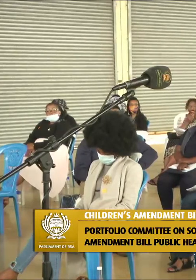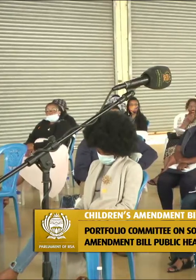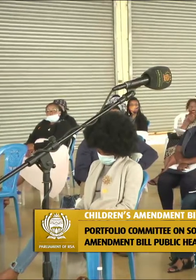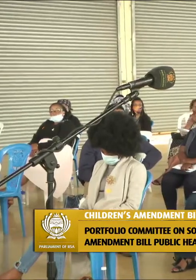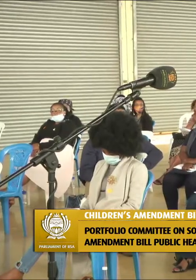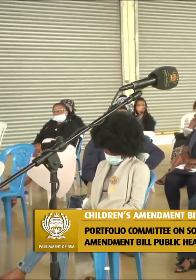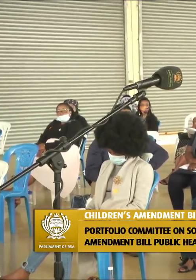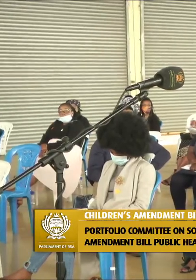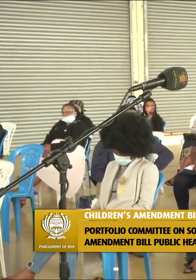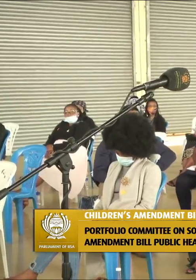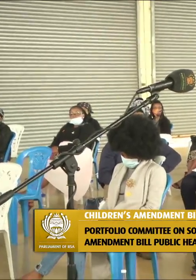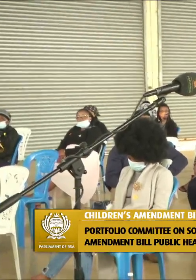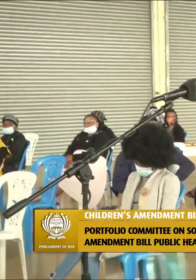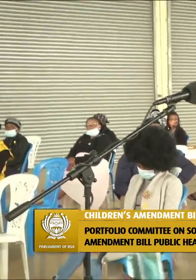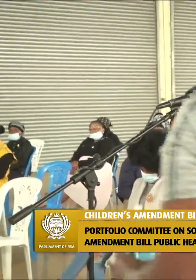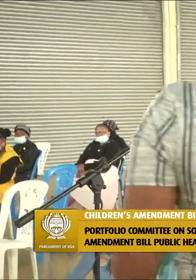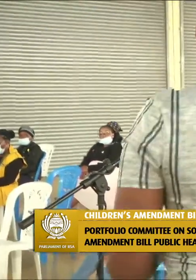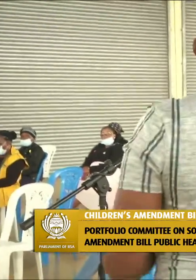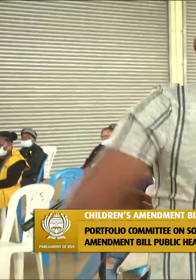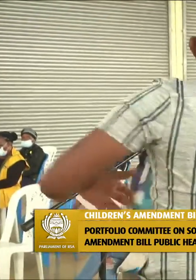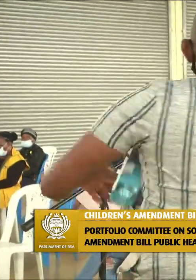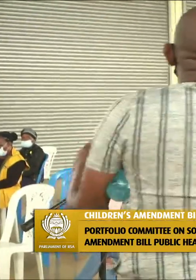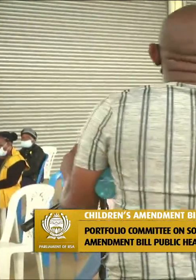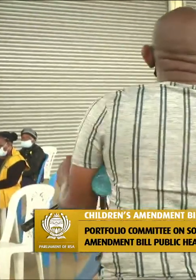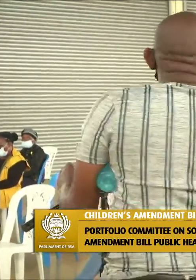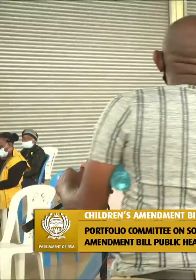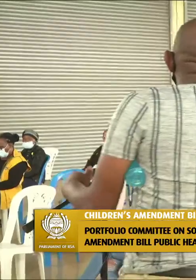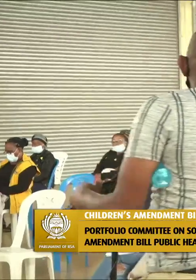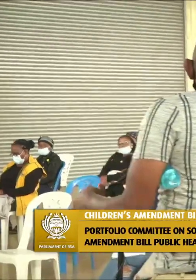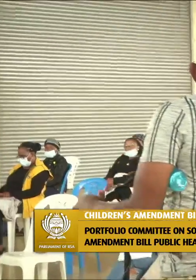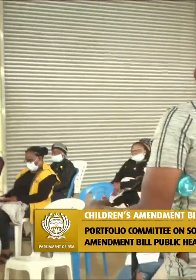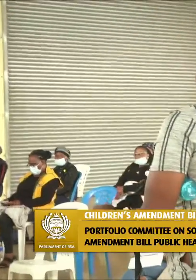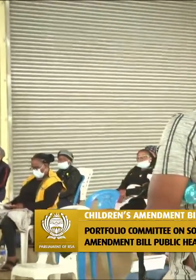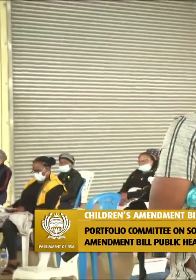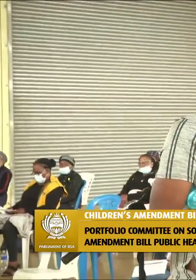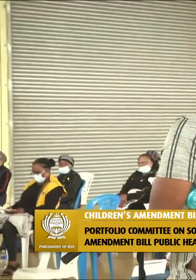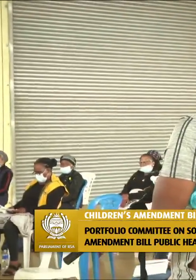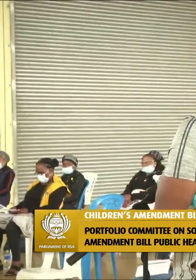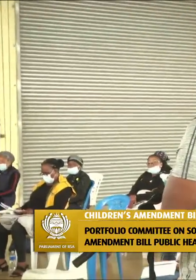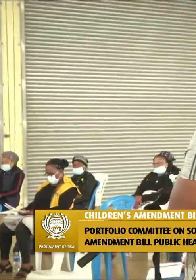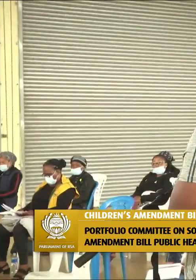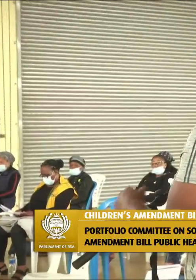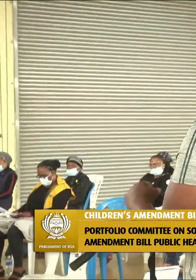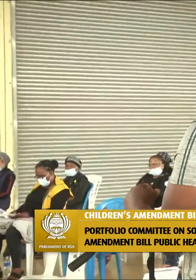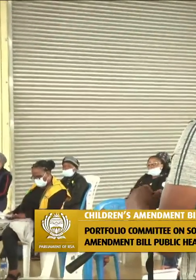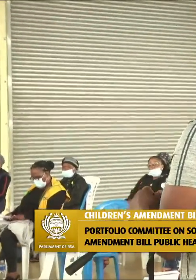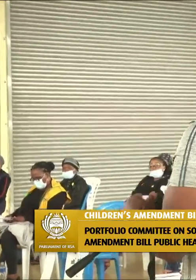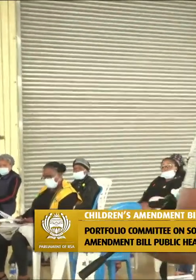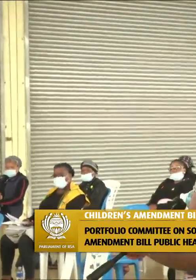Oh baba, bobulungisa, sicela usondele kwi-microphone baba.